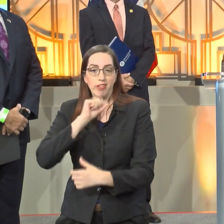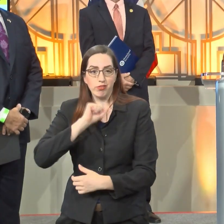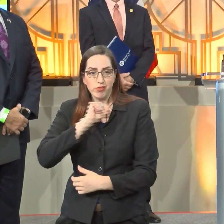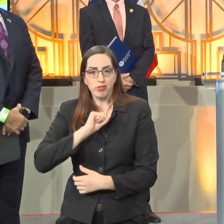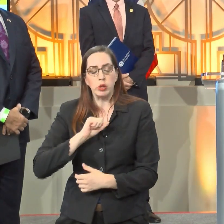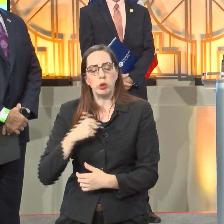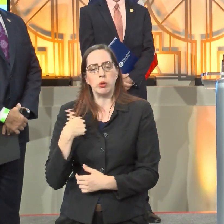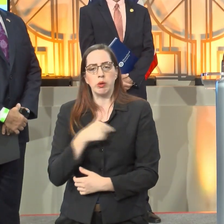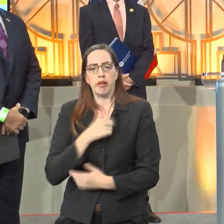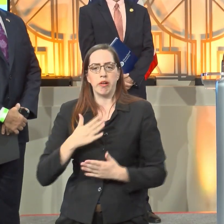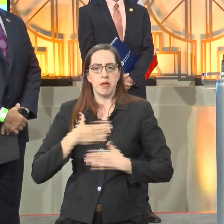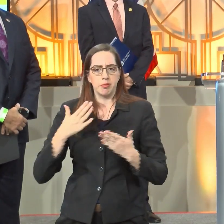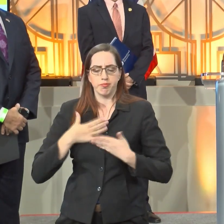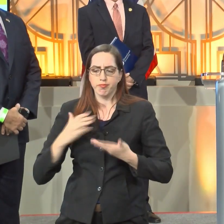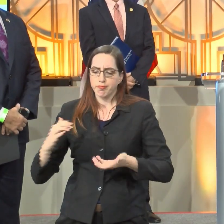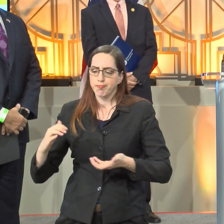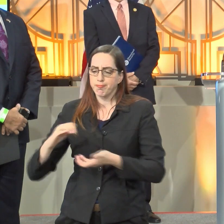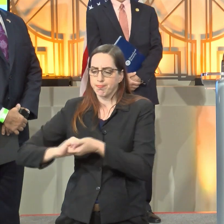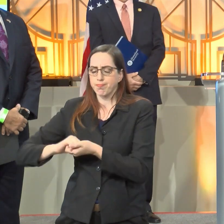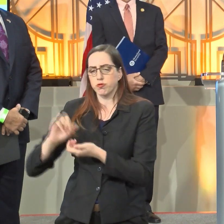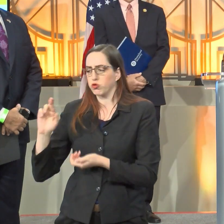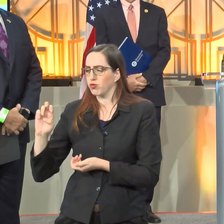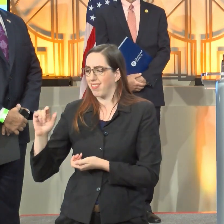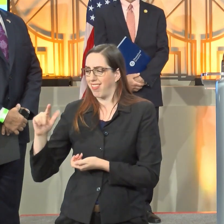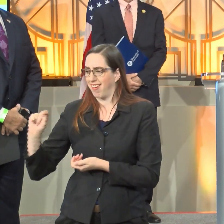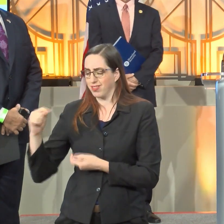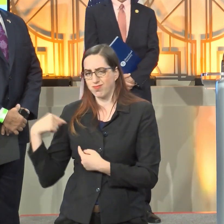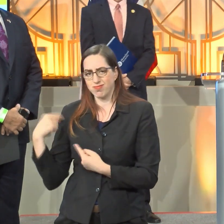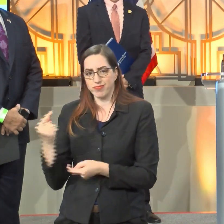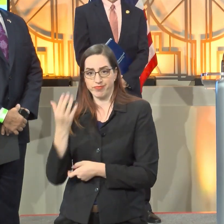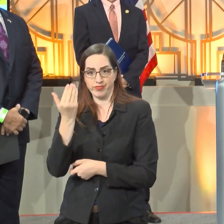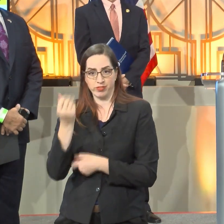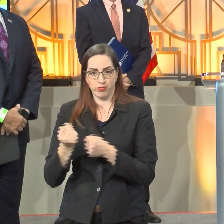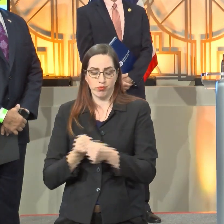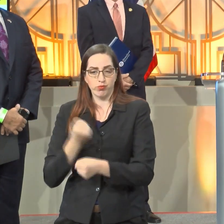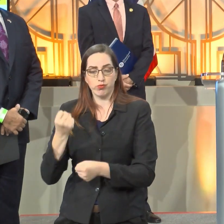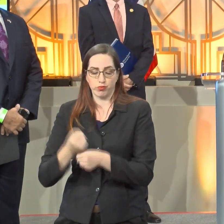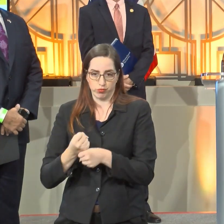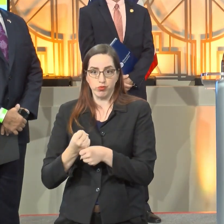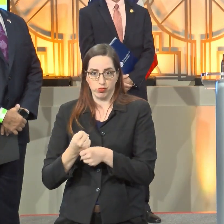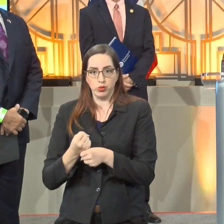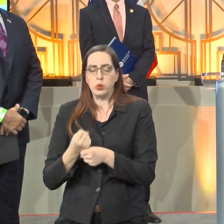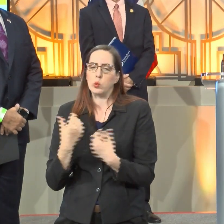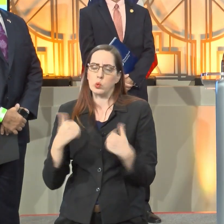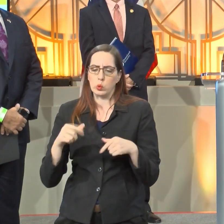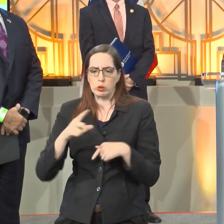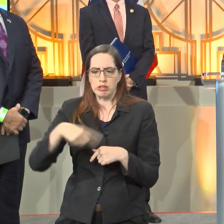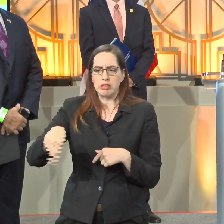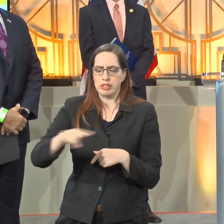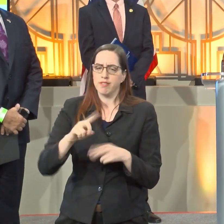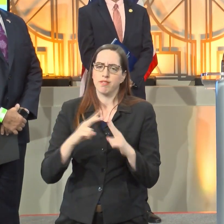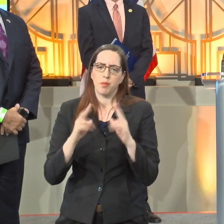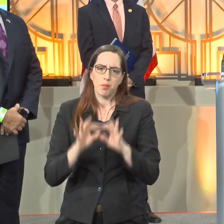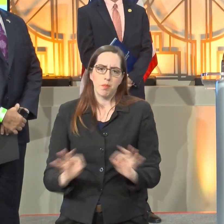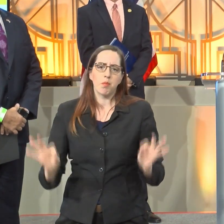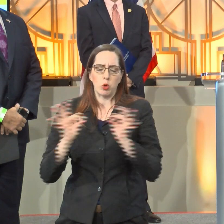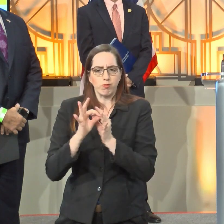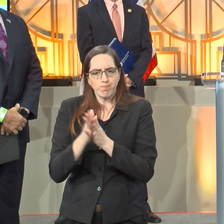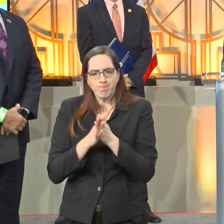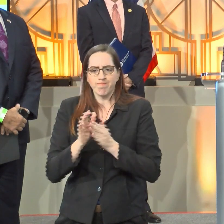very pleased to have partnered with Reliant for 15 years in this vital community initiative.